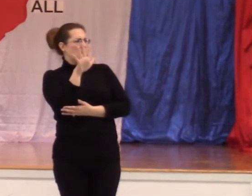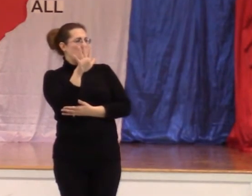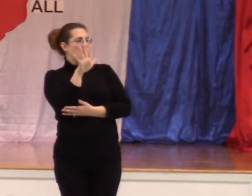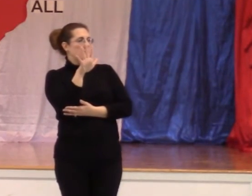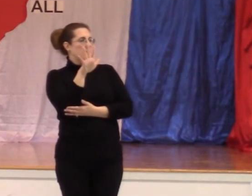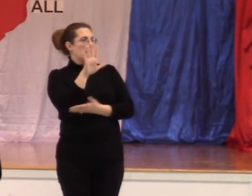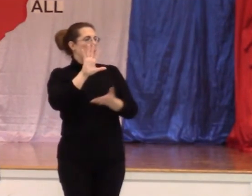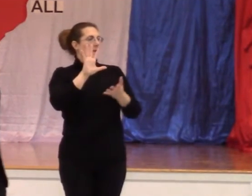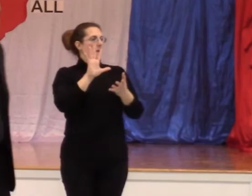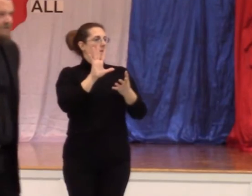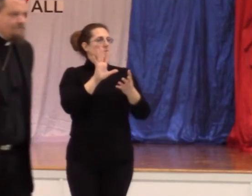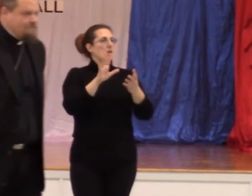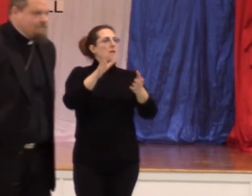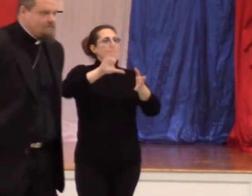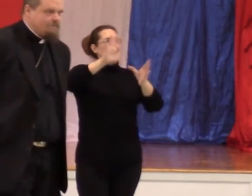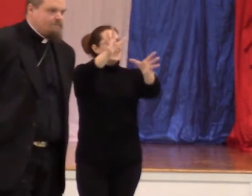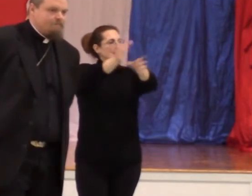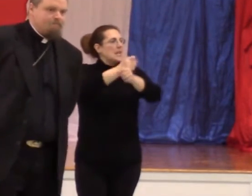the German city of Münster.